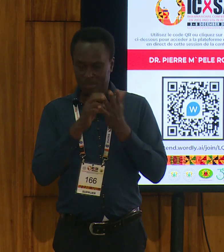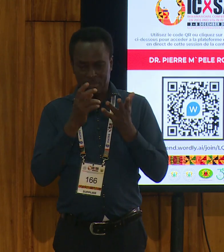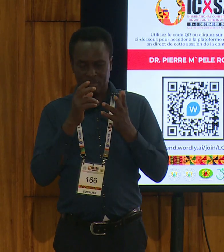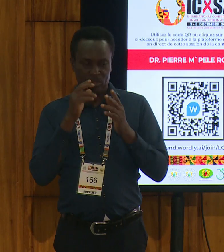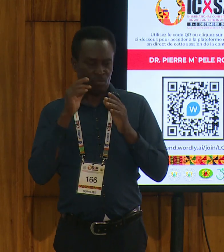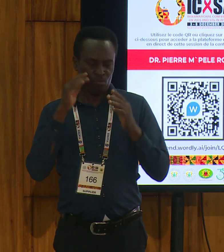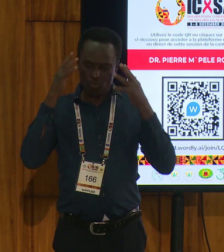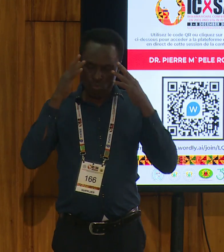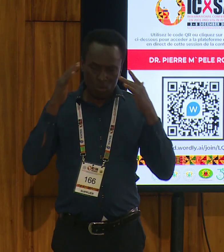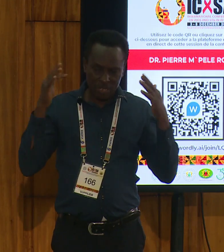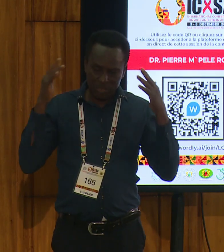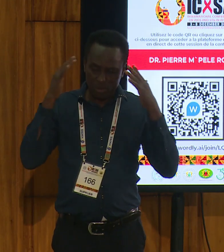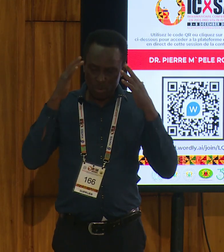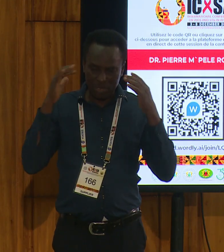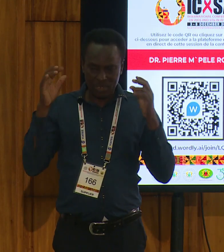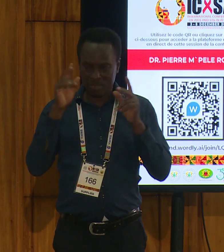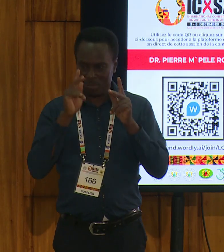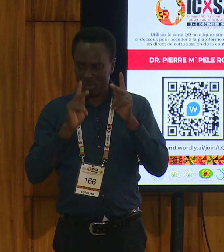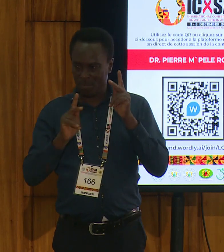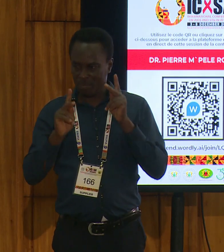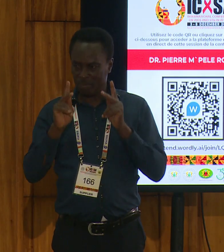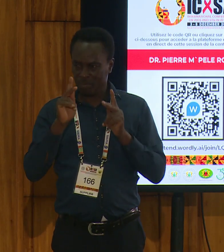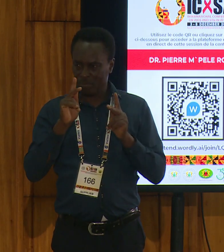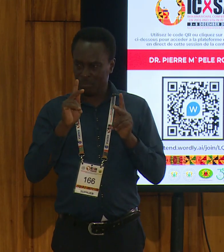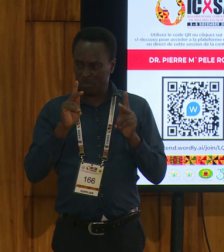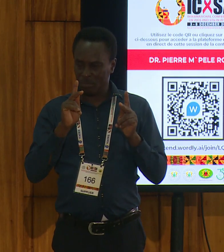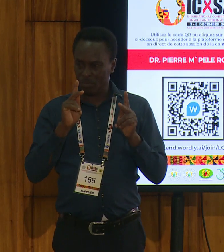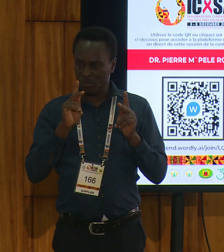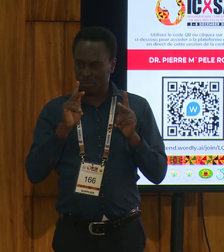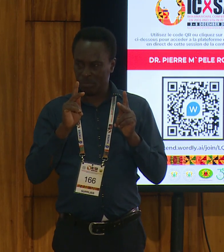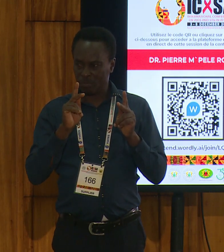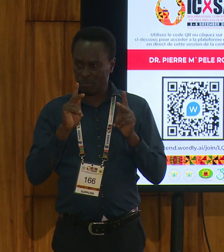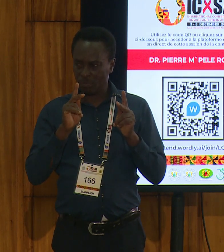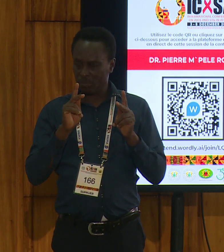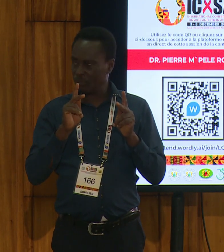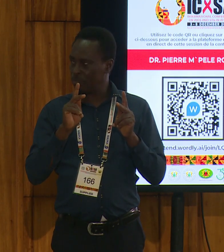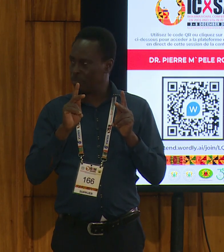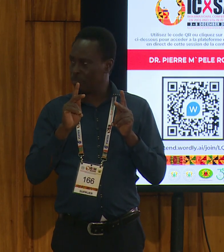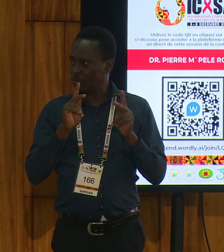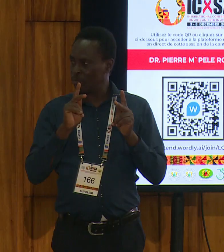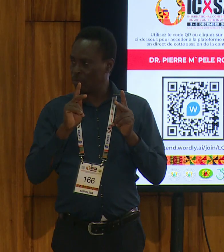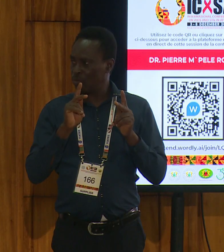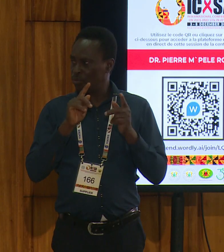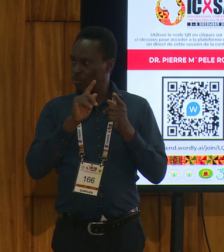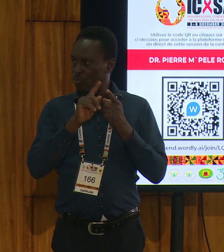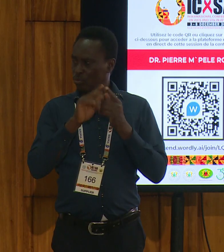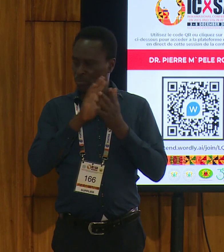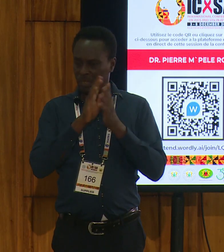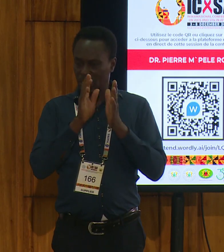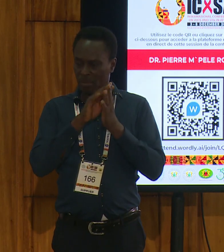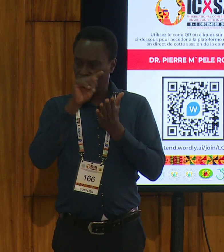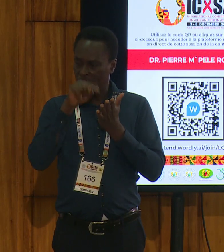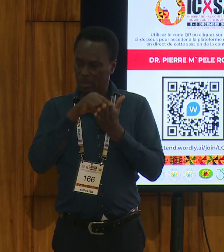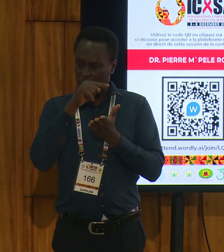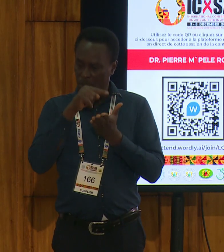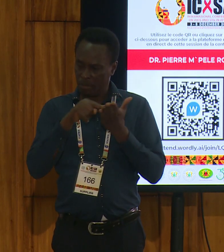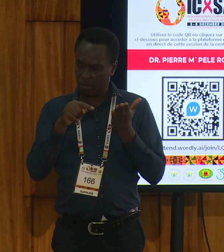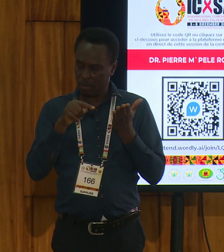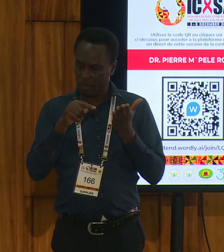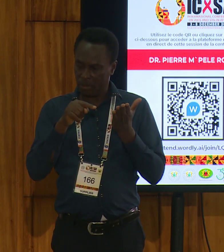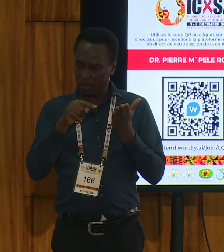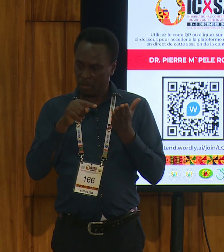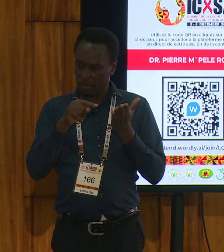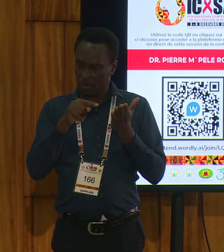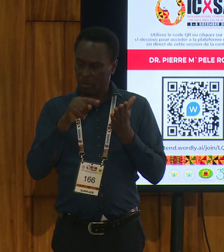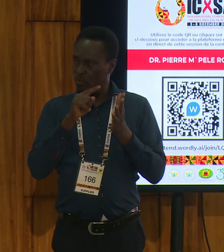noisy people who would perhaps be too critical, who knows. But giving